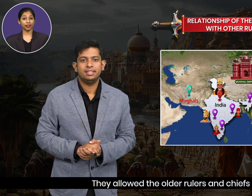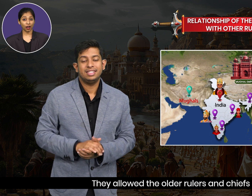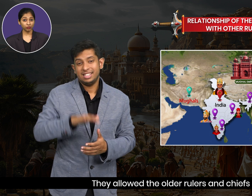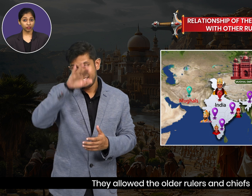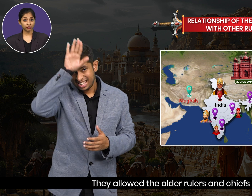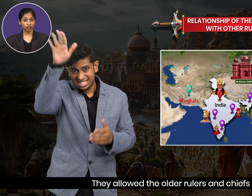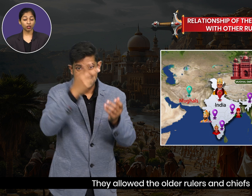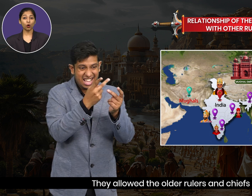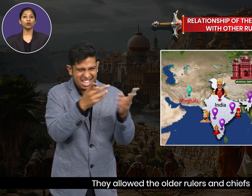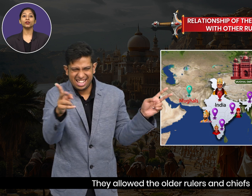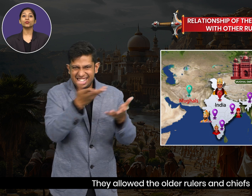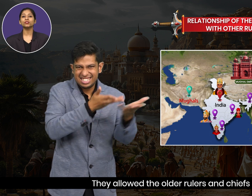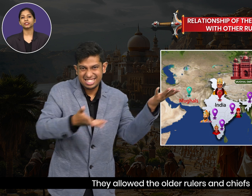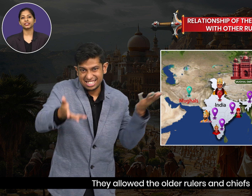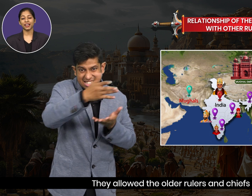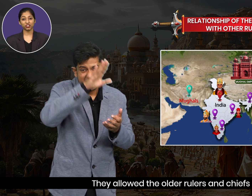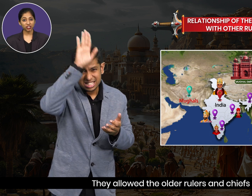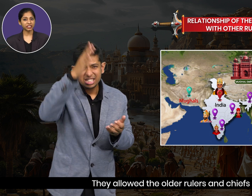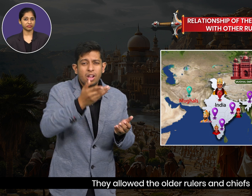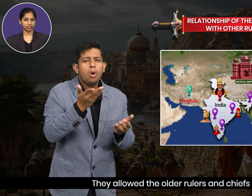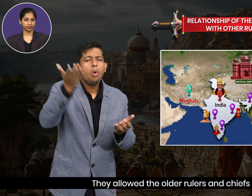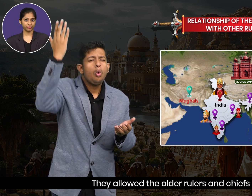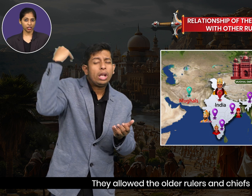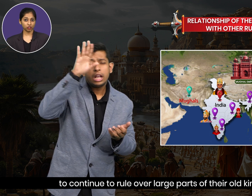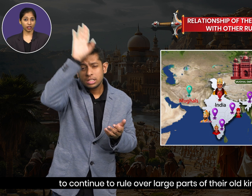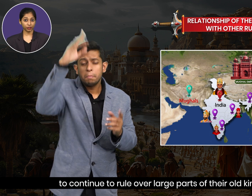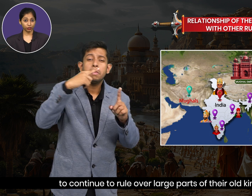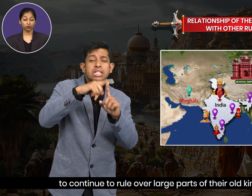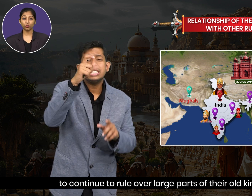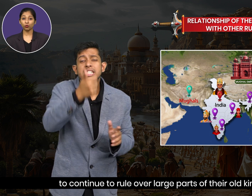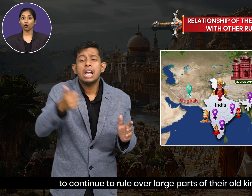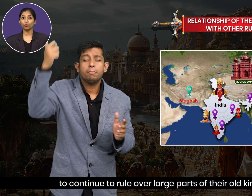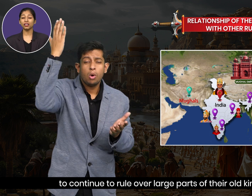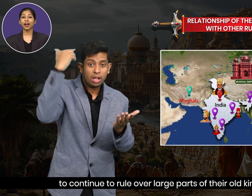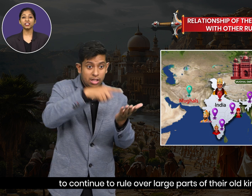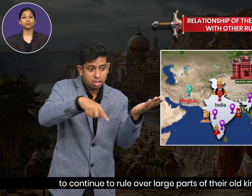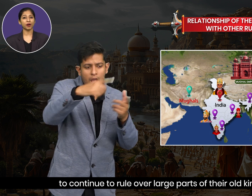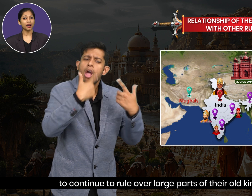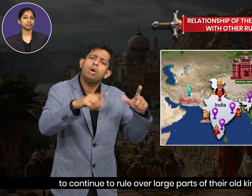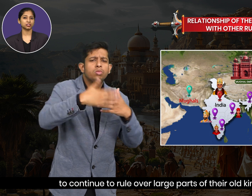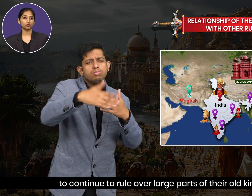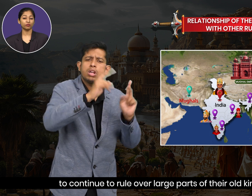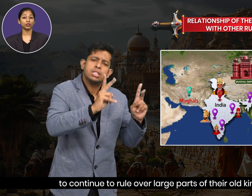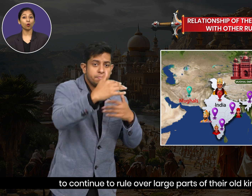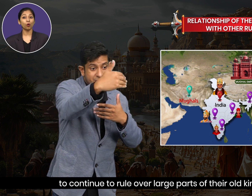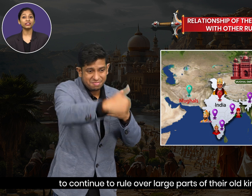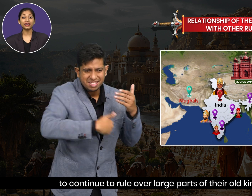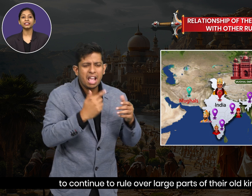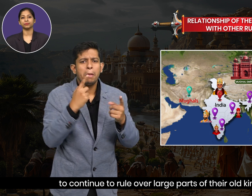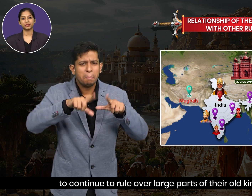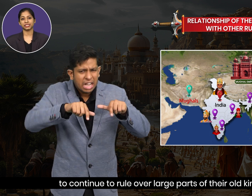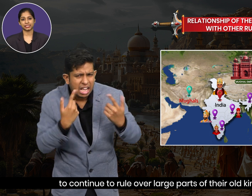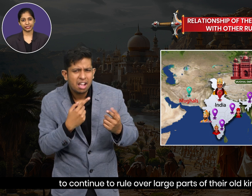They allowed the older rulers and chiefs to continue to rule over large parts of their